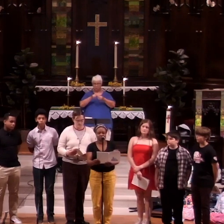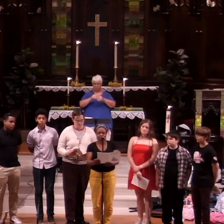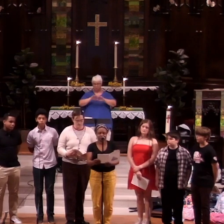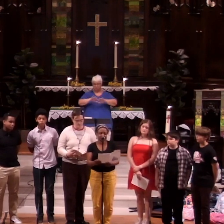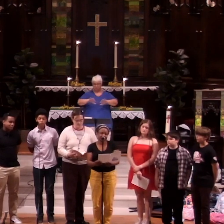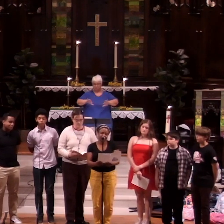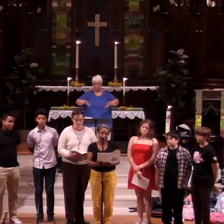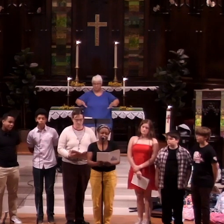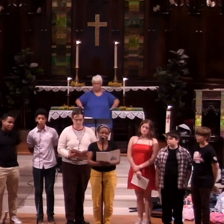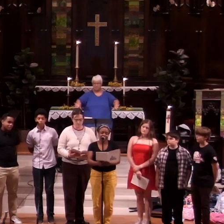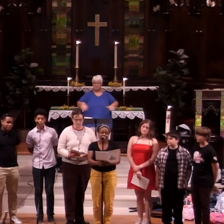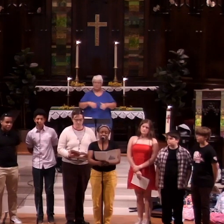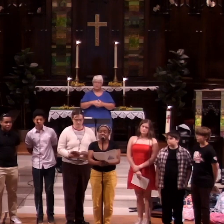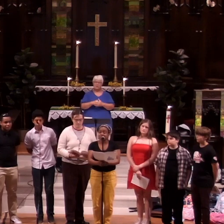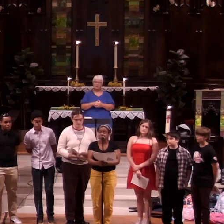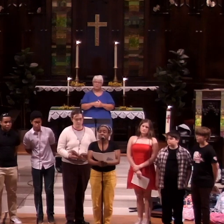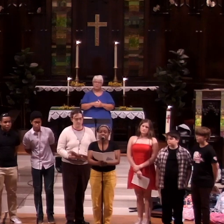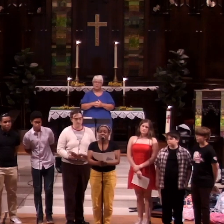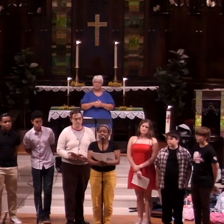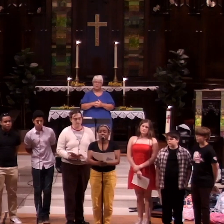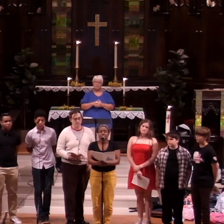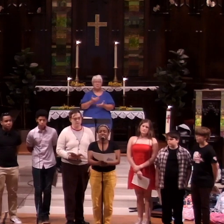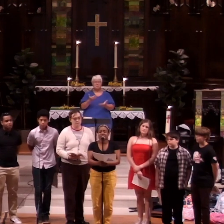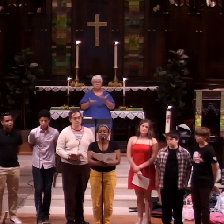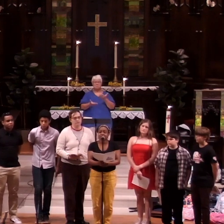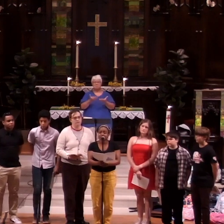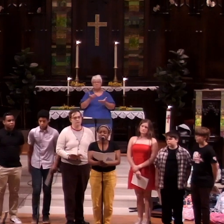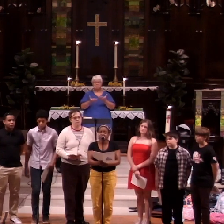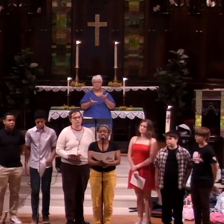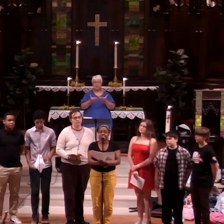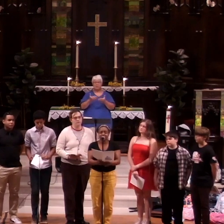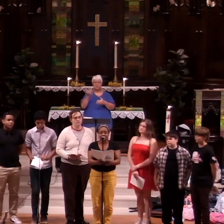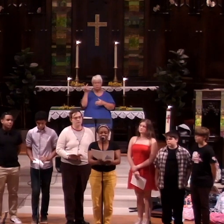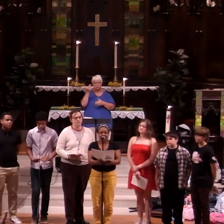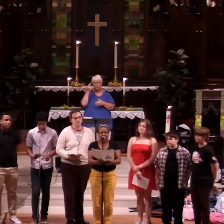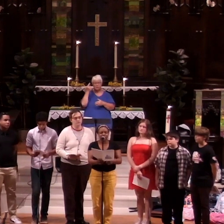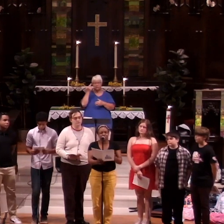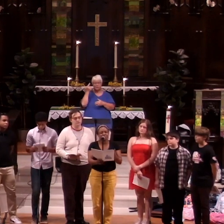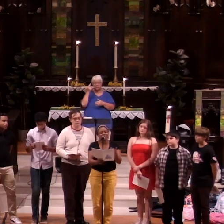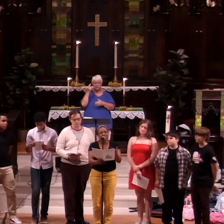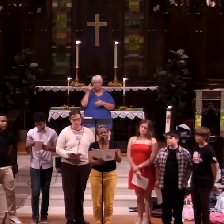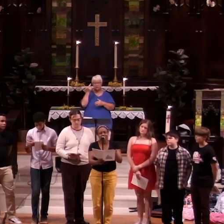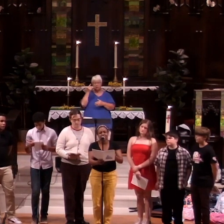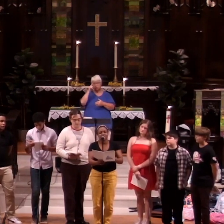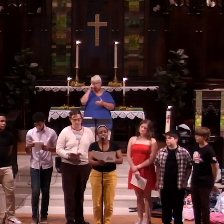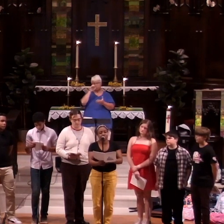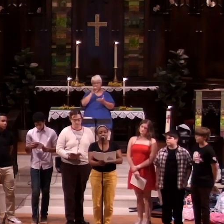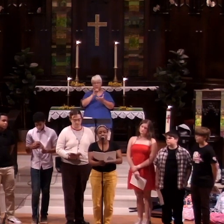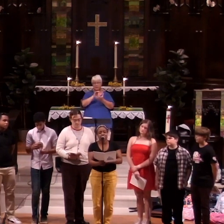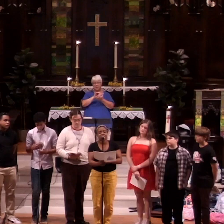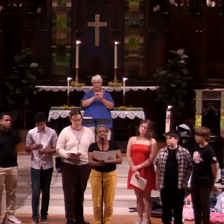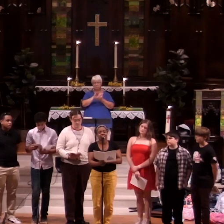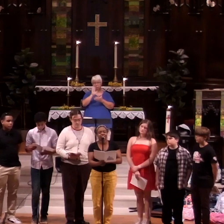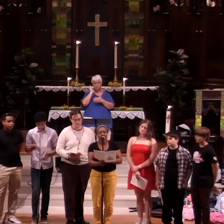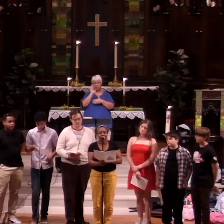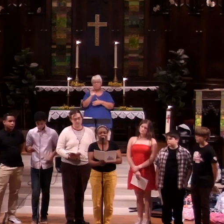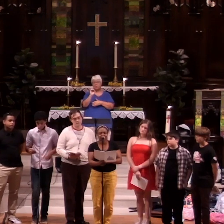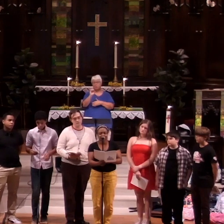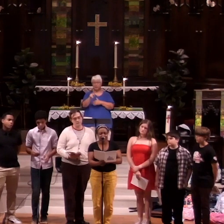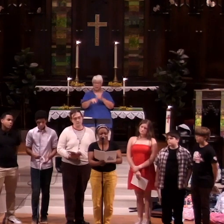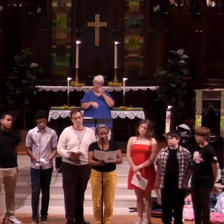'cause maybe there's a reason to believe you'll be